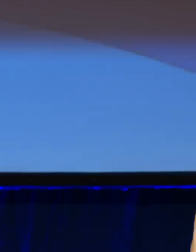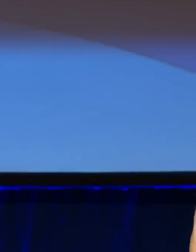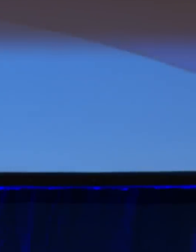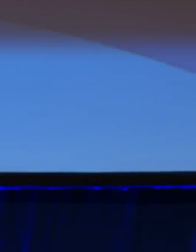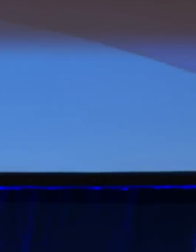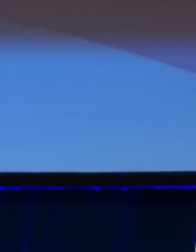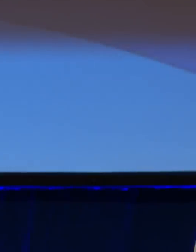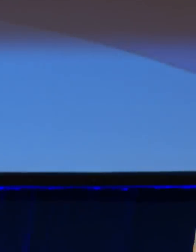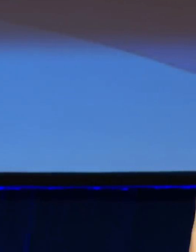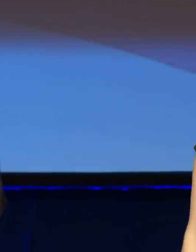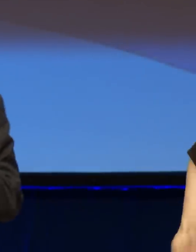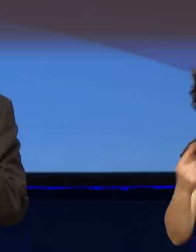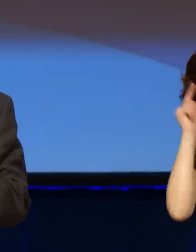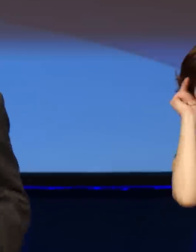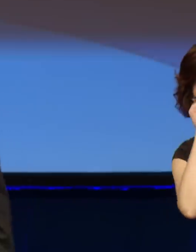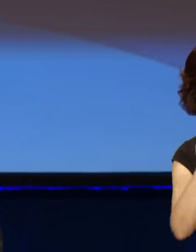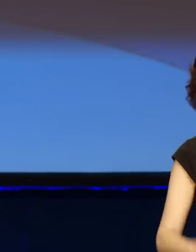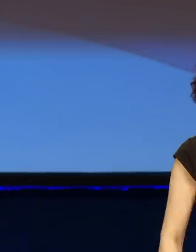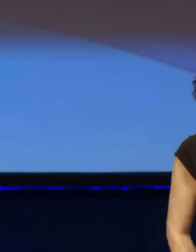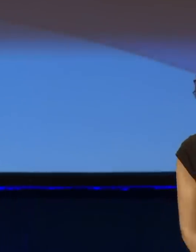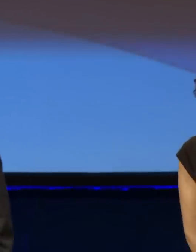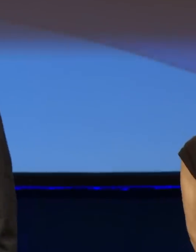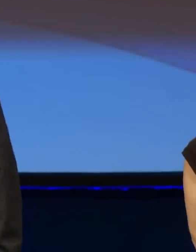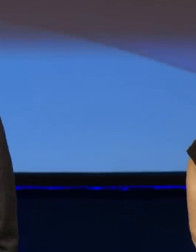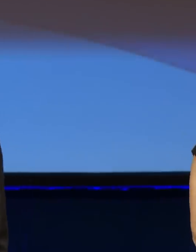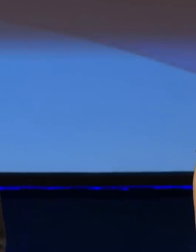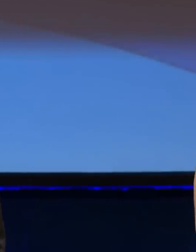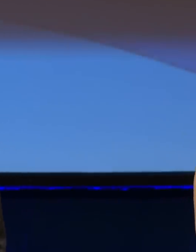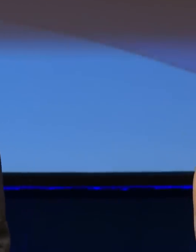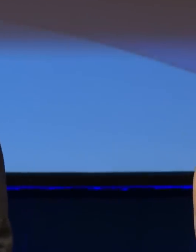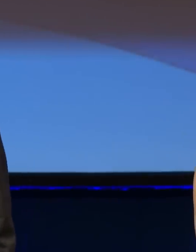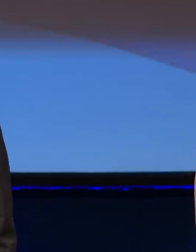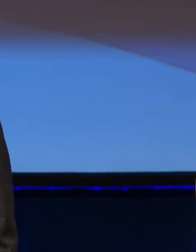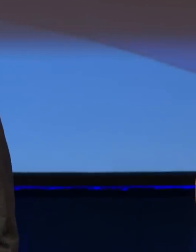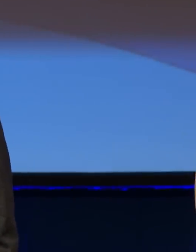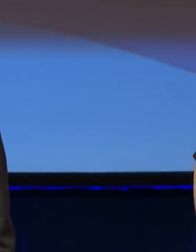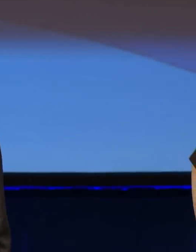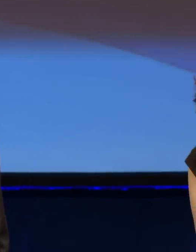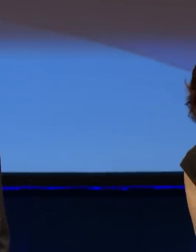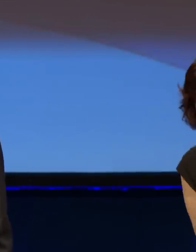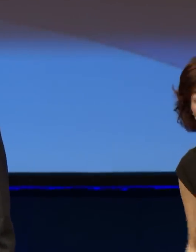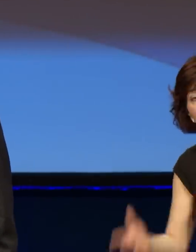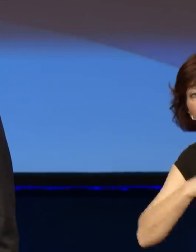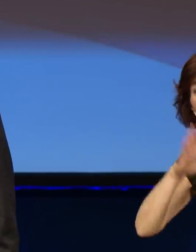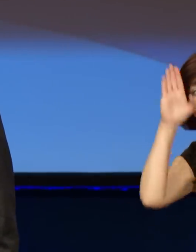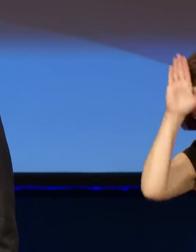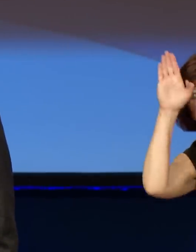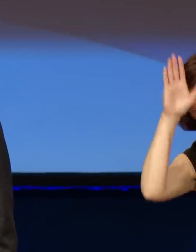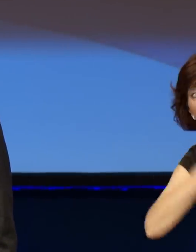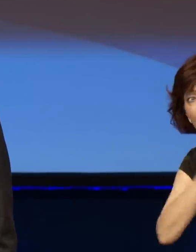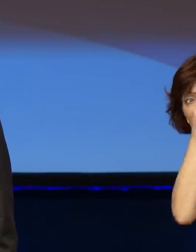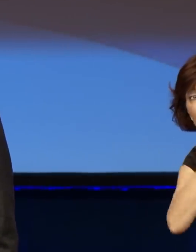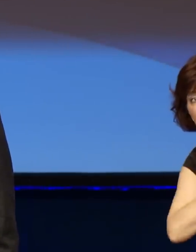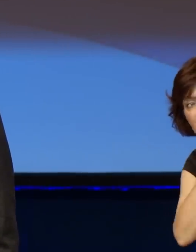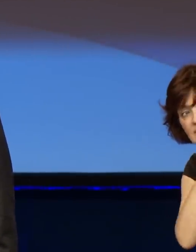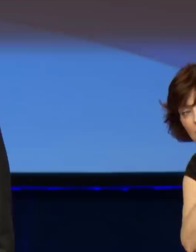There is somebody at the back there. There's also somebody down here. So people are beginning to ask questions. Put your hand up and keep it up so I